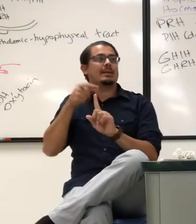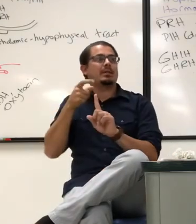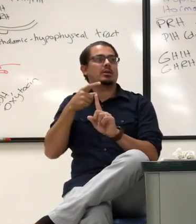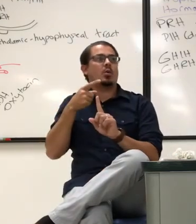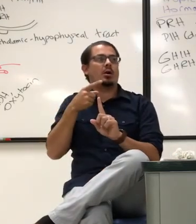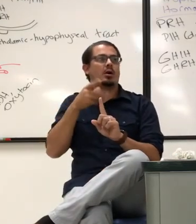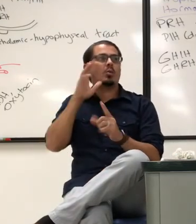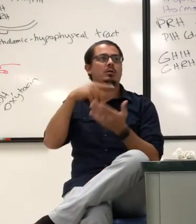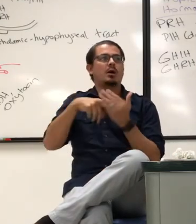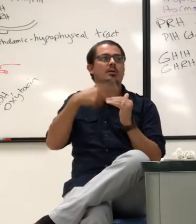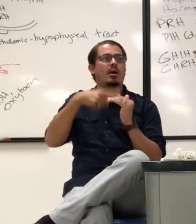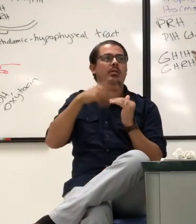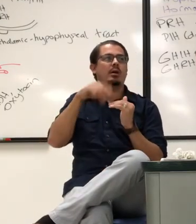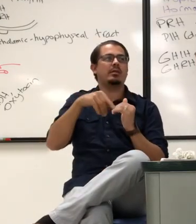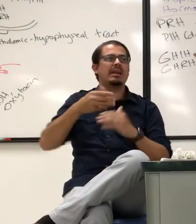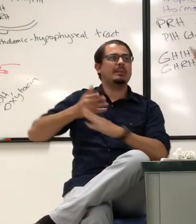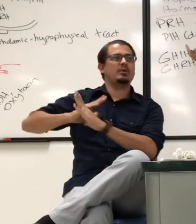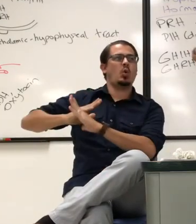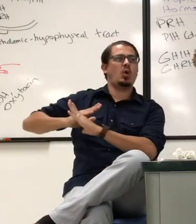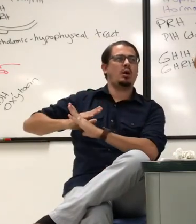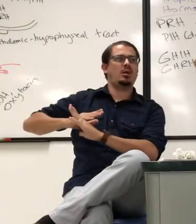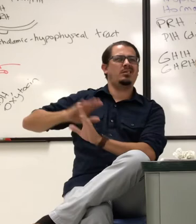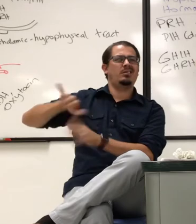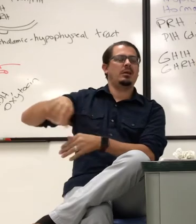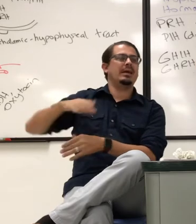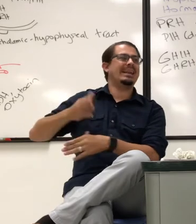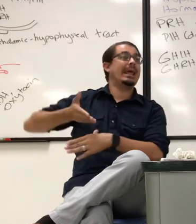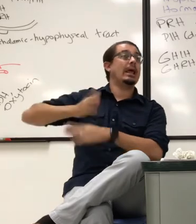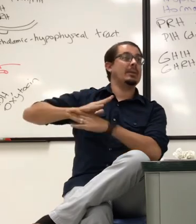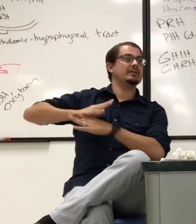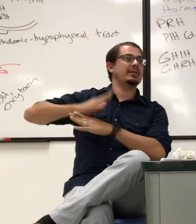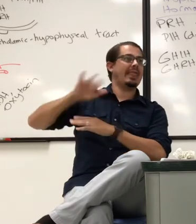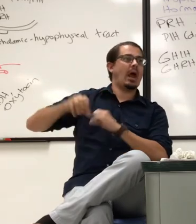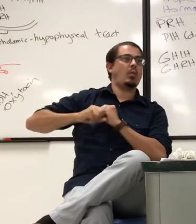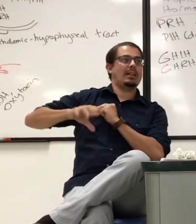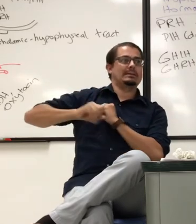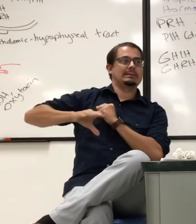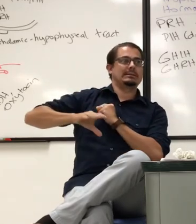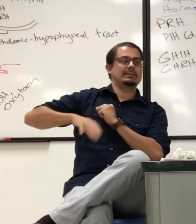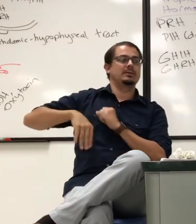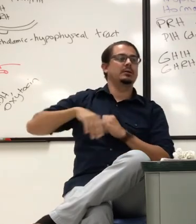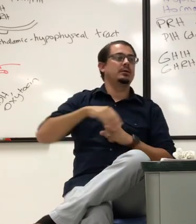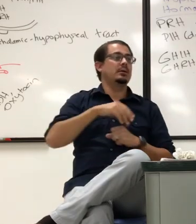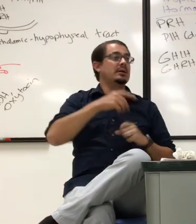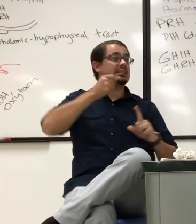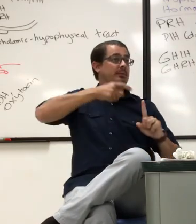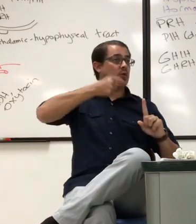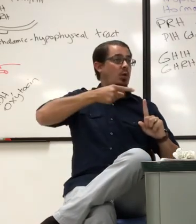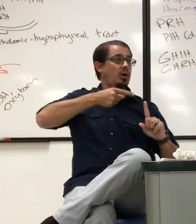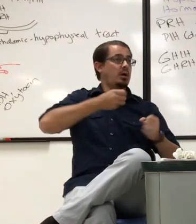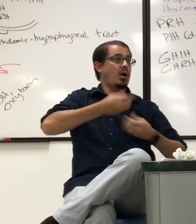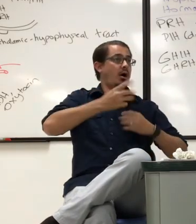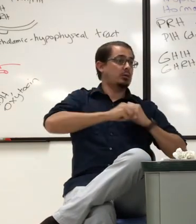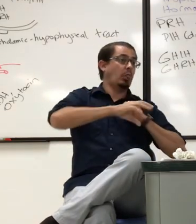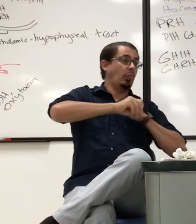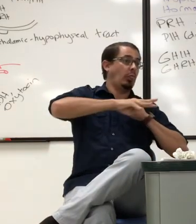let's talk about that. The inhibitory one, well, it inhibits the release. The stimulatory one will stimulate the release